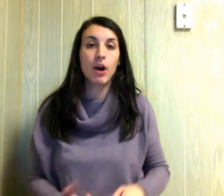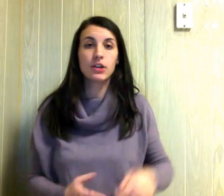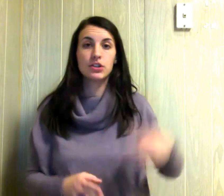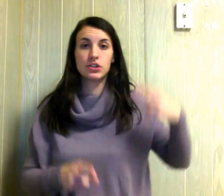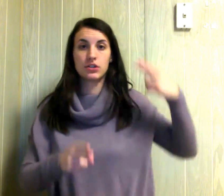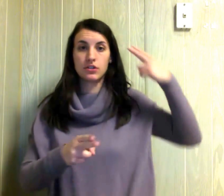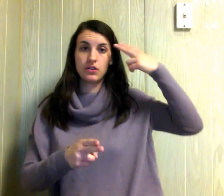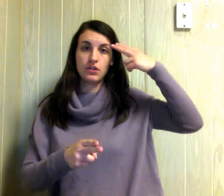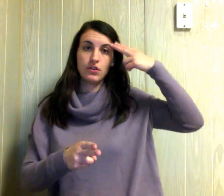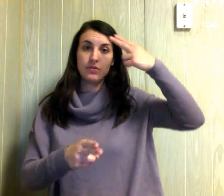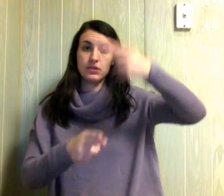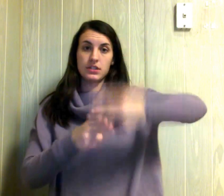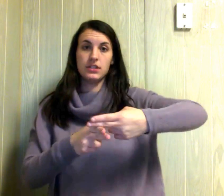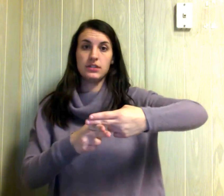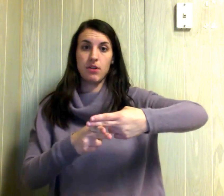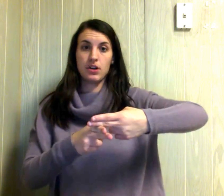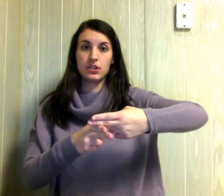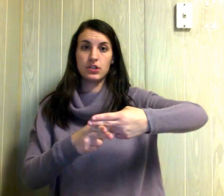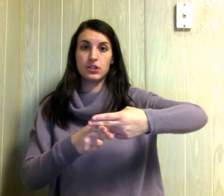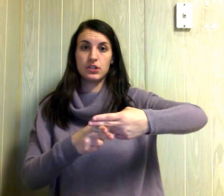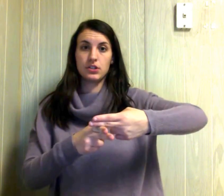March. What is this? March.